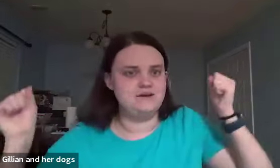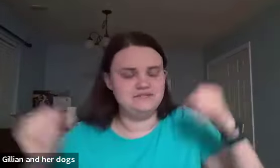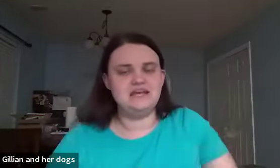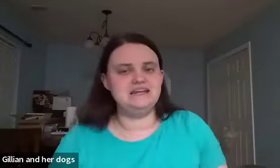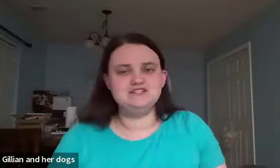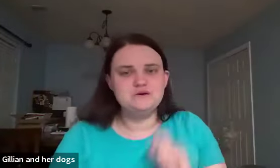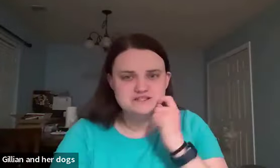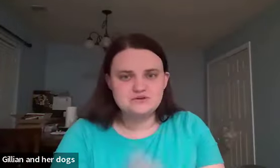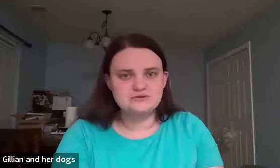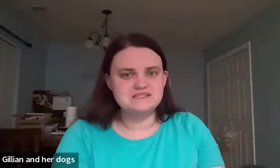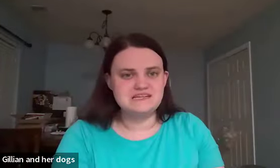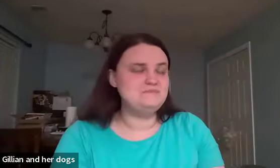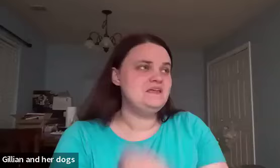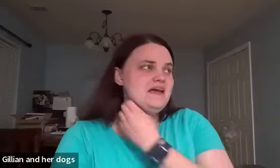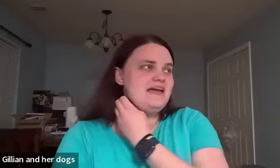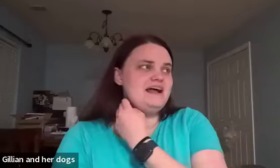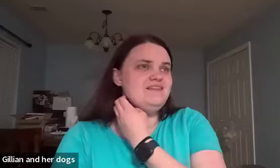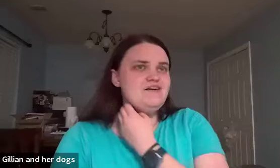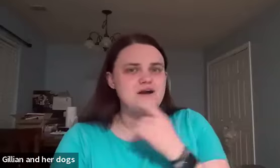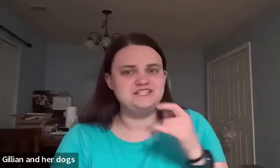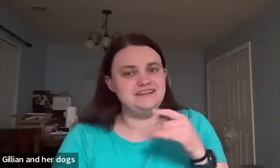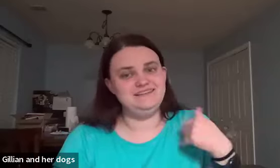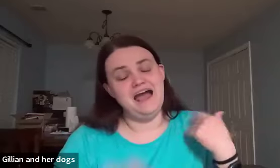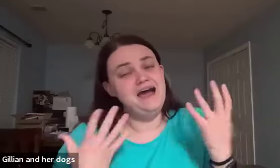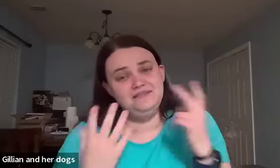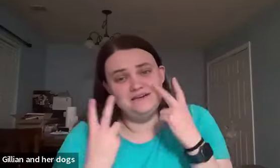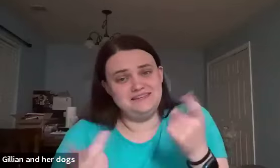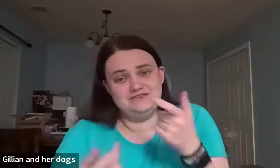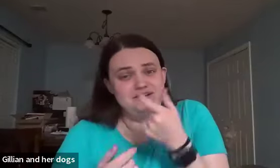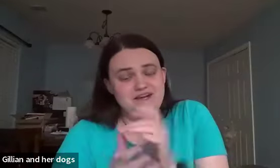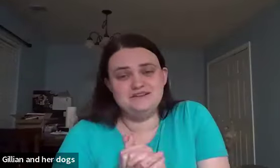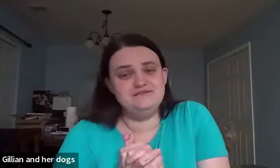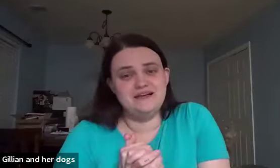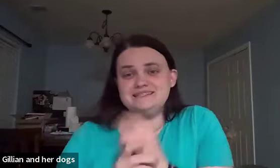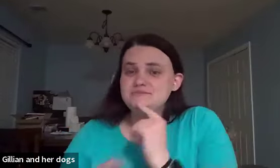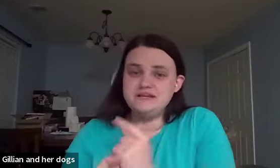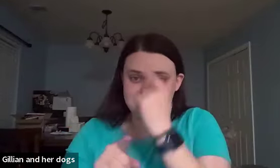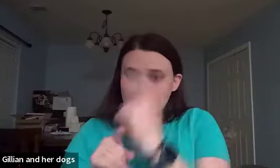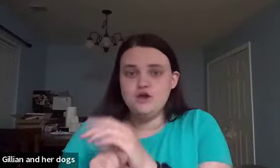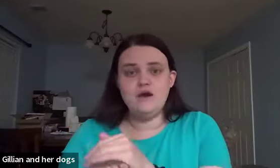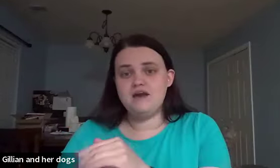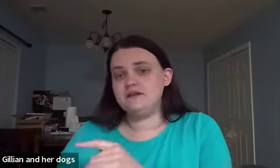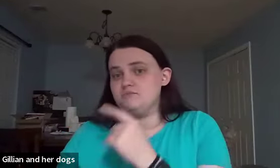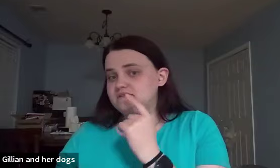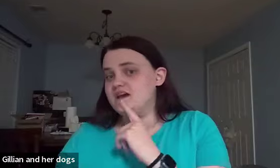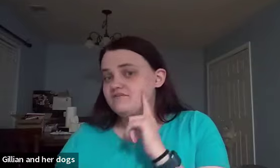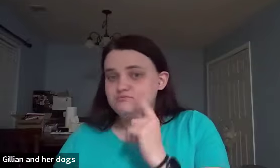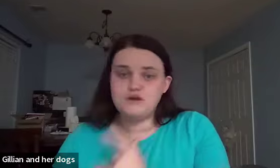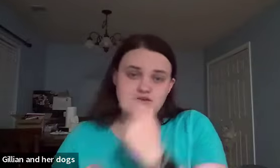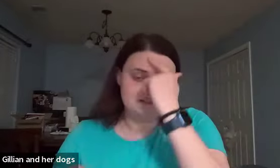concept. And it's always so cool to see. And I love watching, like, I love seeing those videos of like siblings who have like a deaf brother or